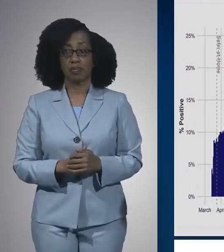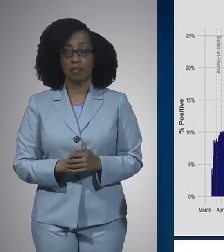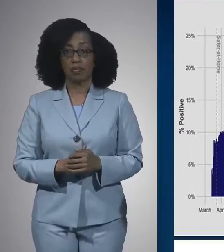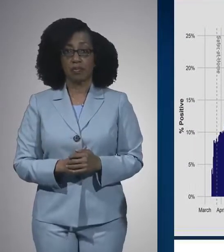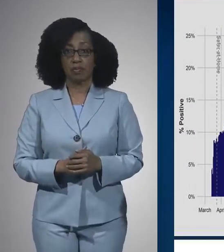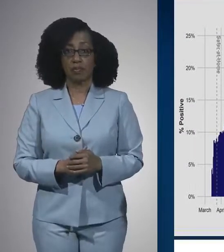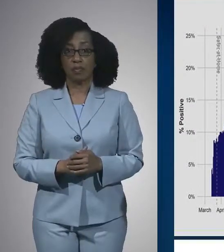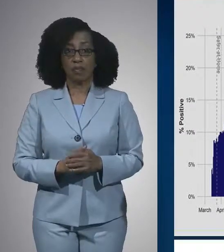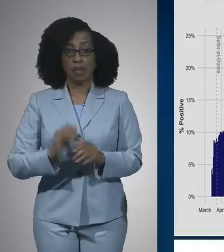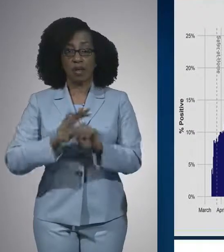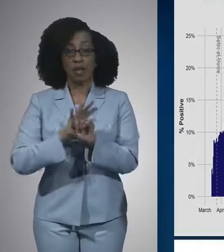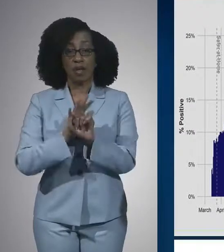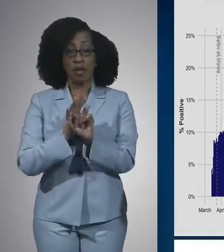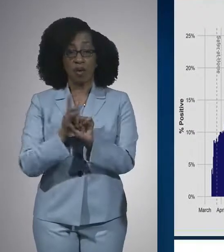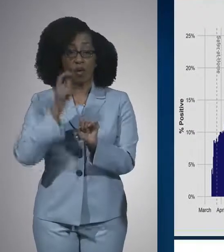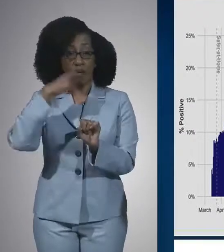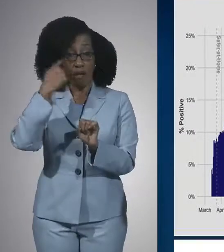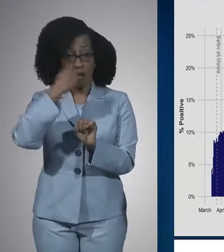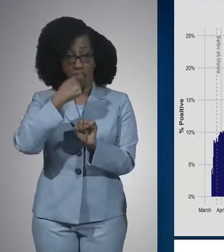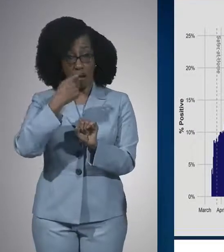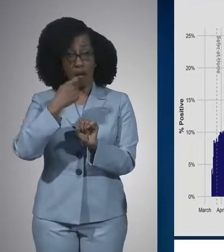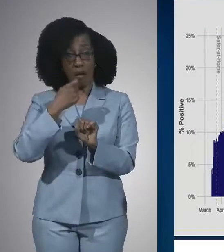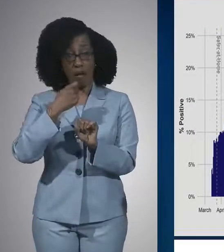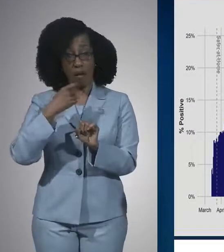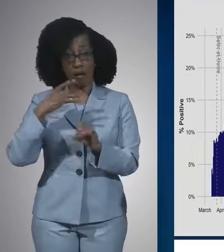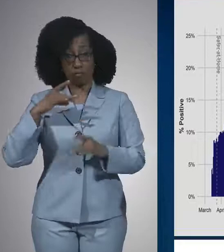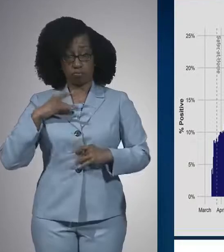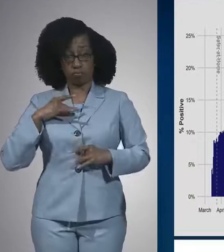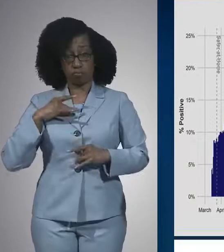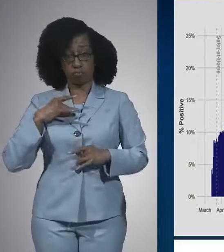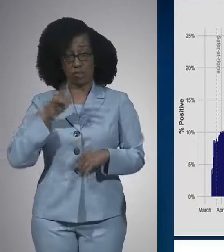The COVID test positivity rate is currently